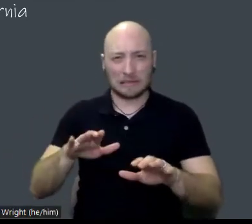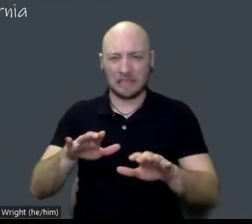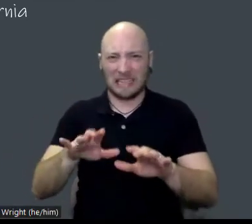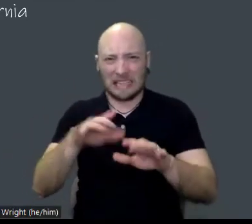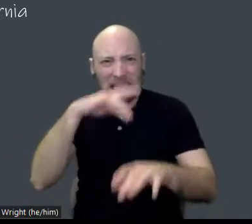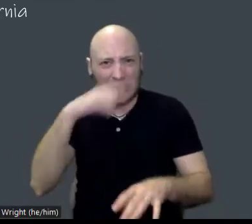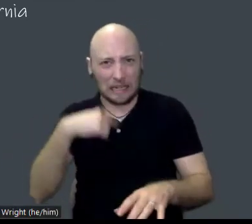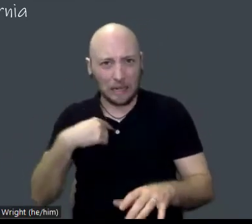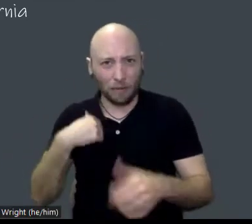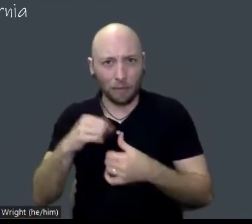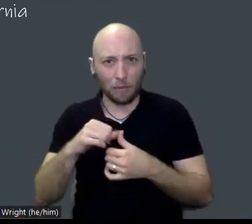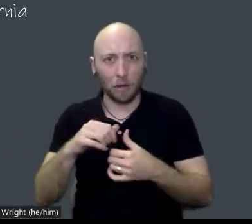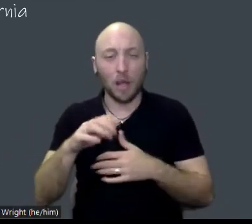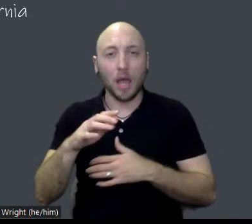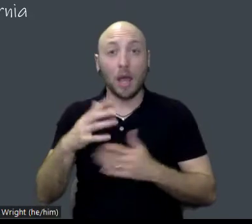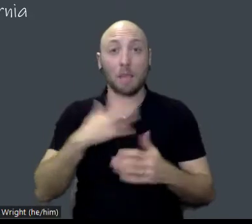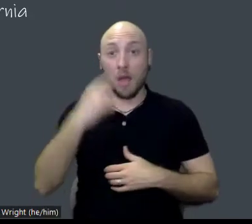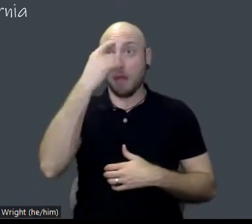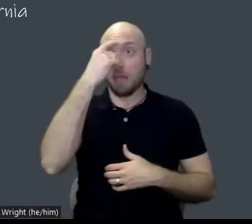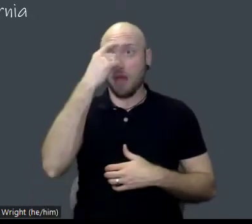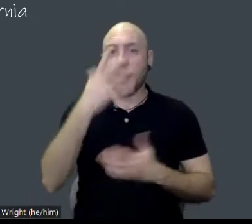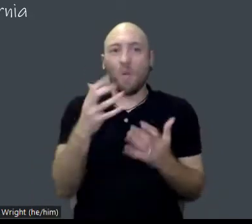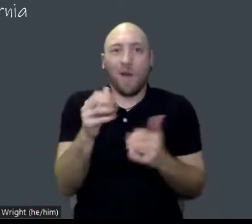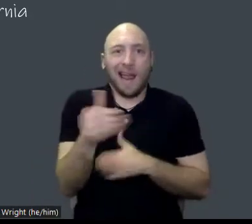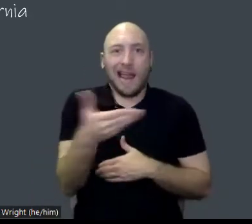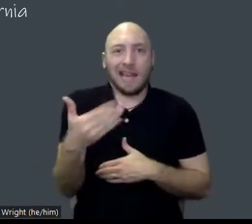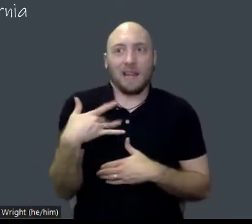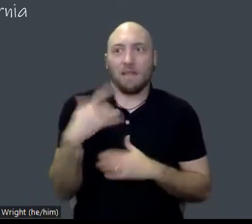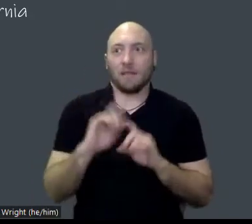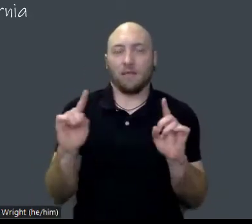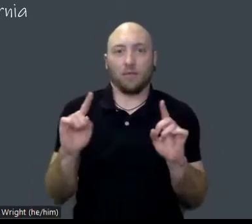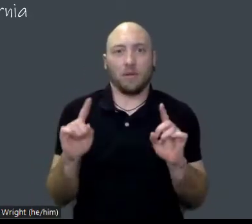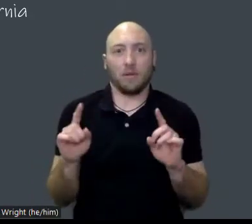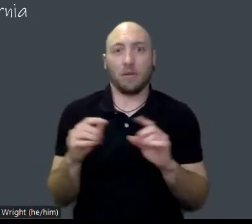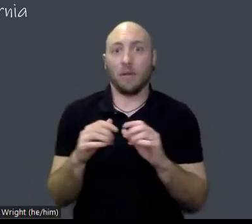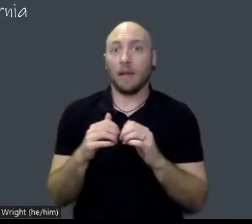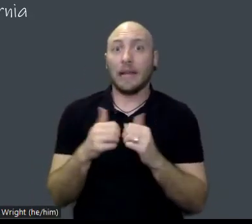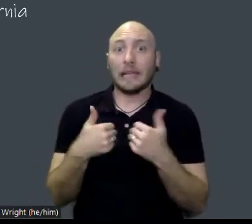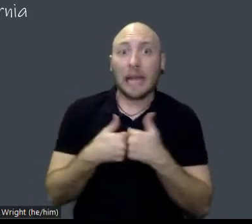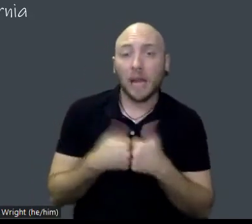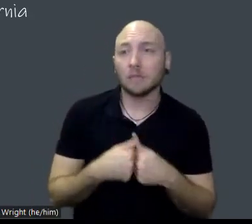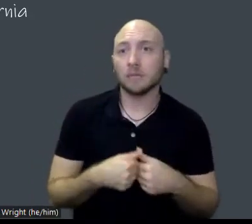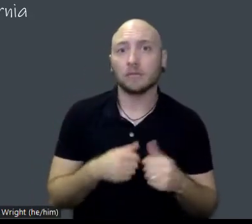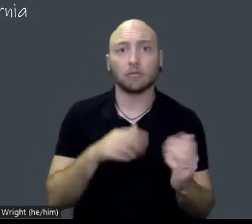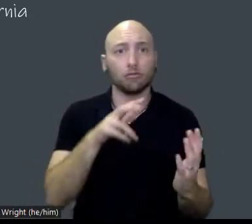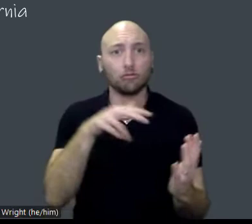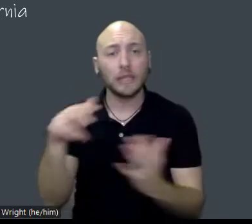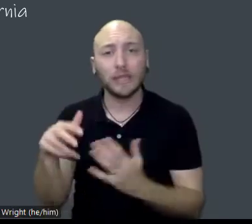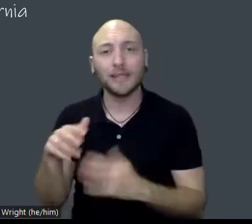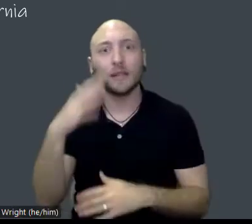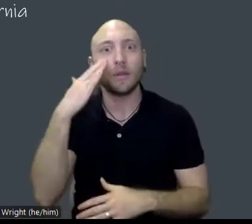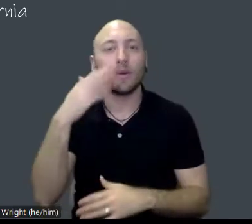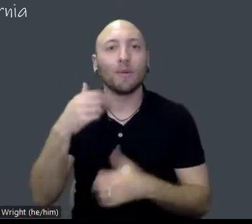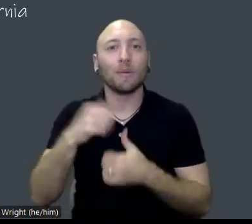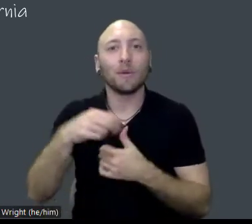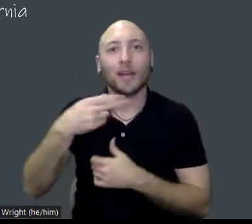do anything to get out of my head, whether it was like video games, whether it was like reading. I like the Harry Potter books,